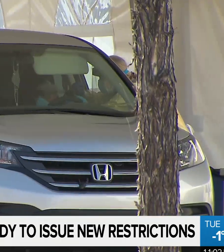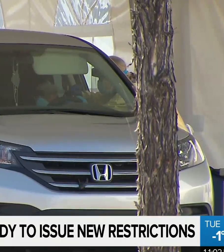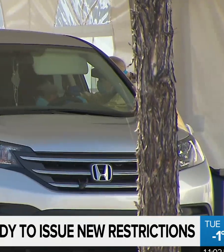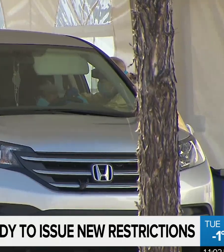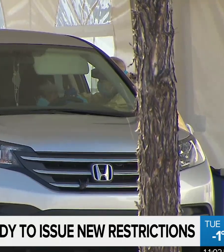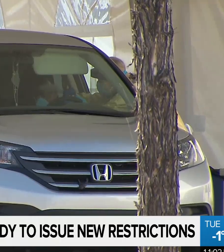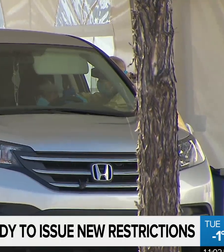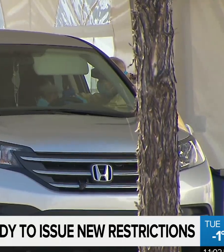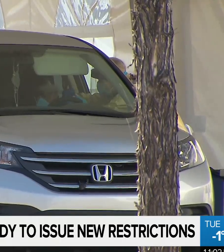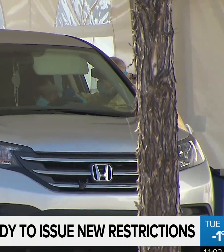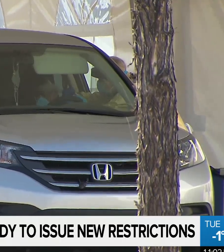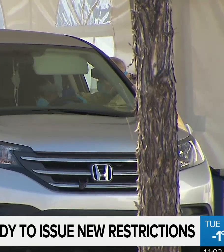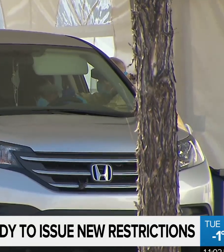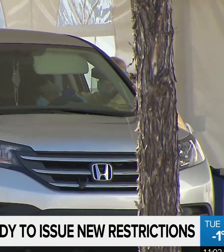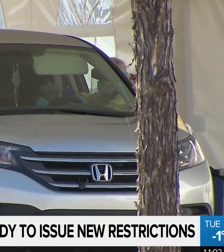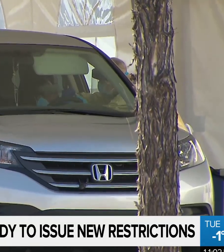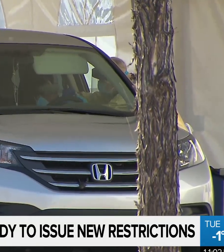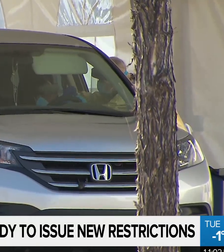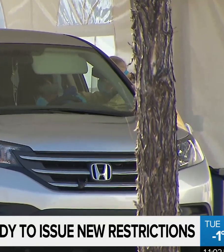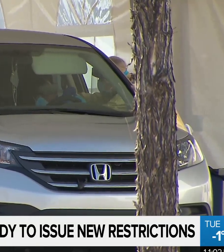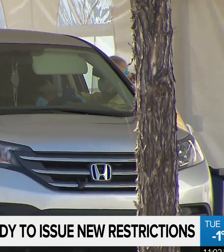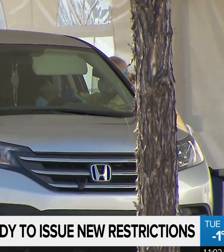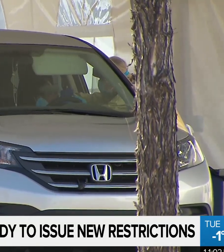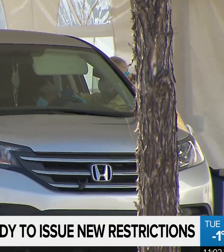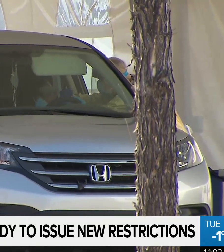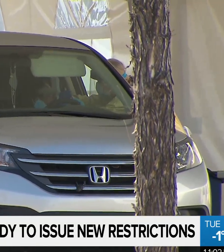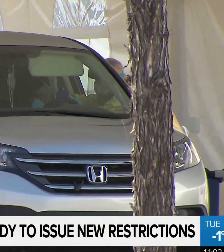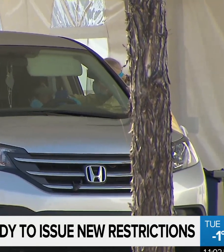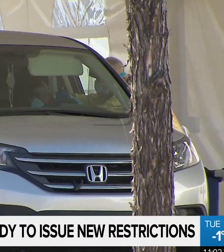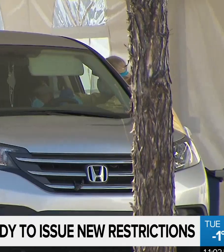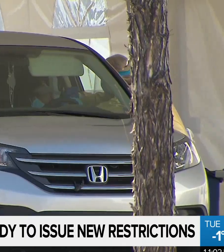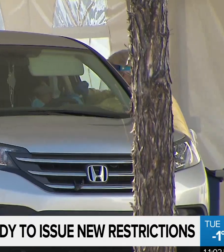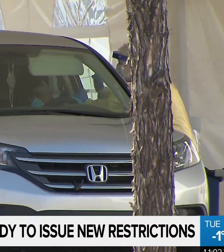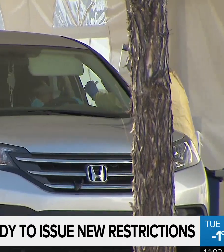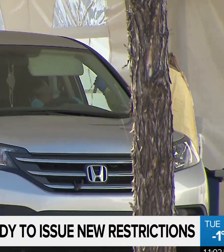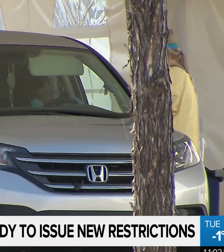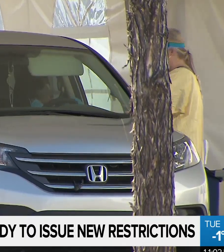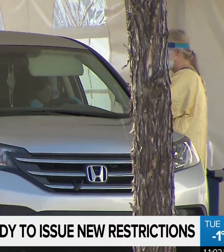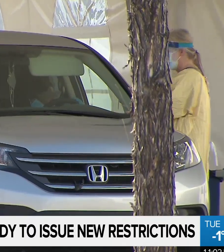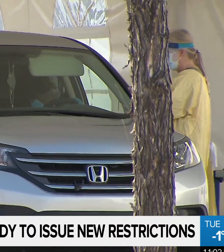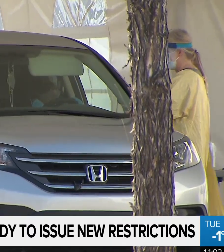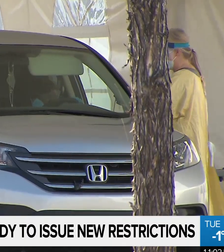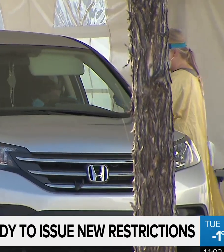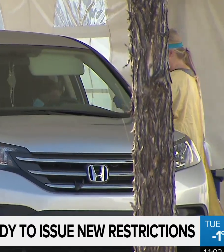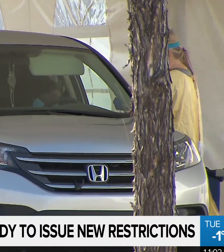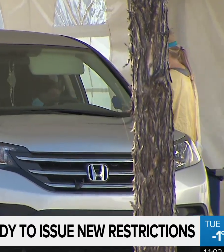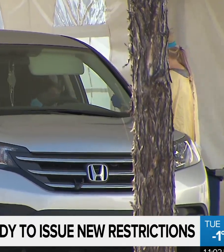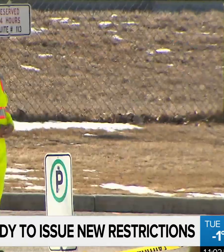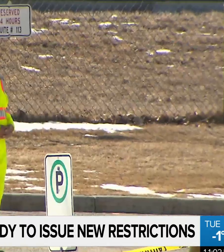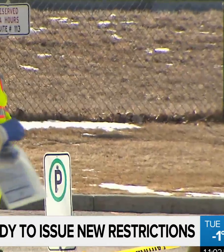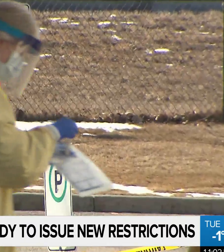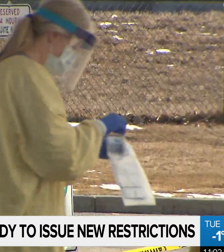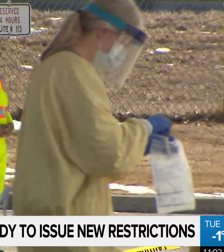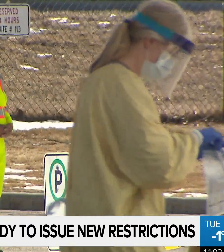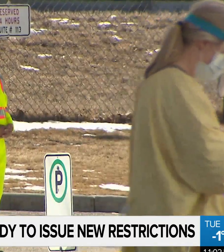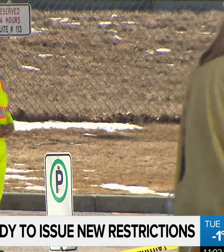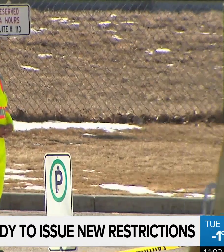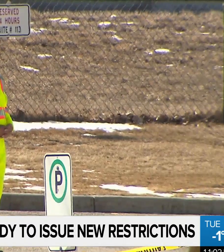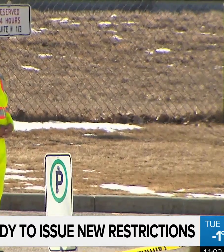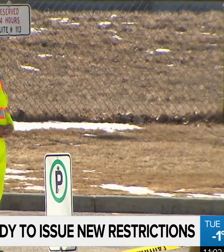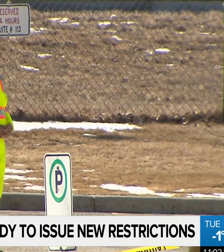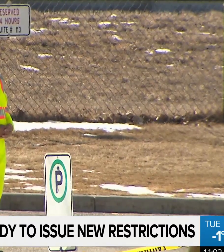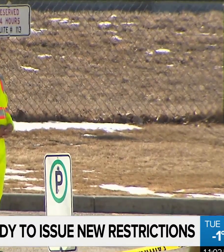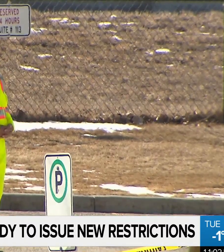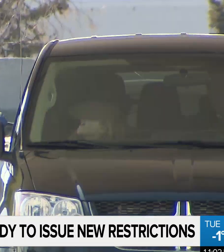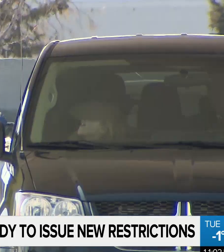weeks, which is getting closer to the 5% trigger threshold. With rising cases and 8% of our province's schools on